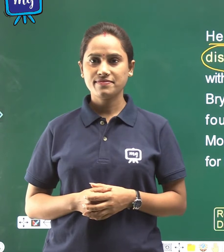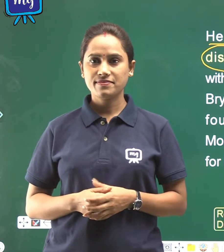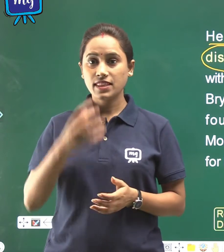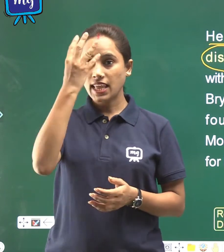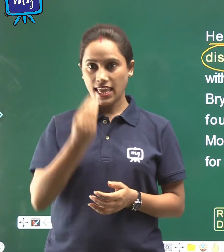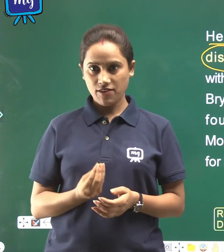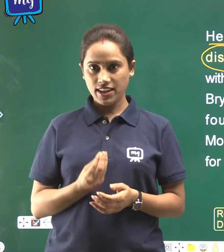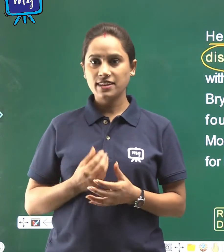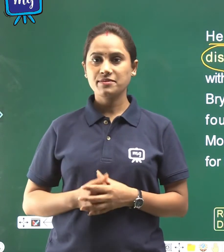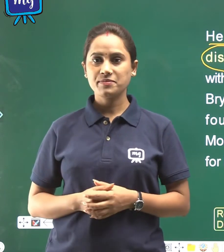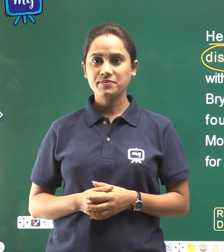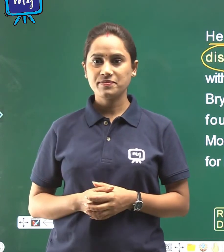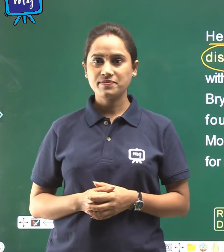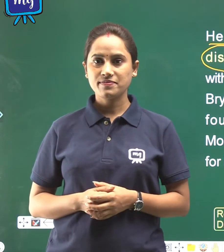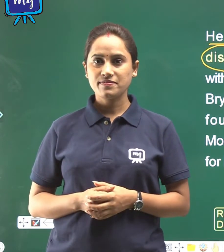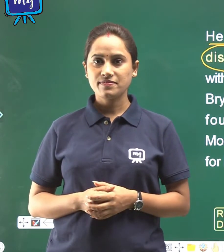evening